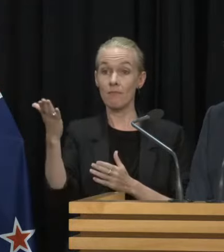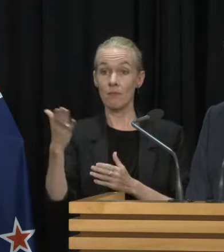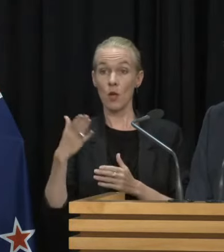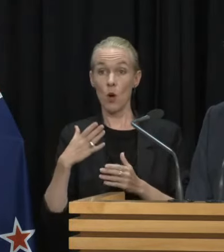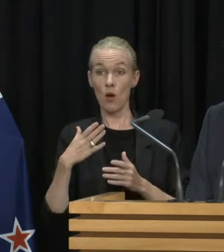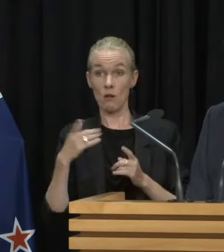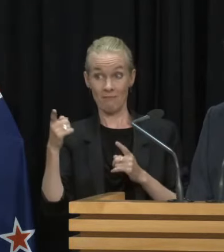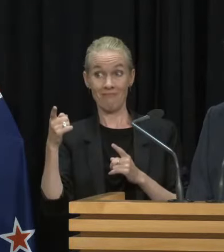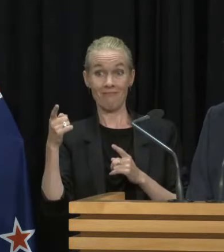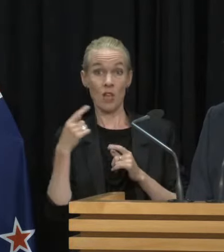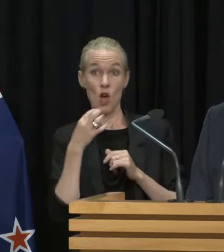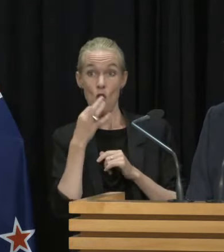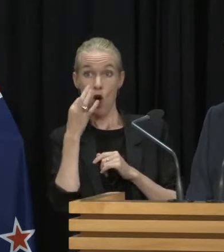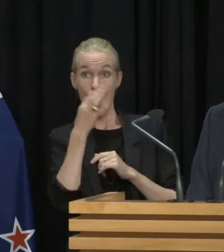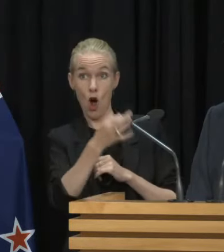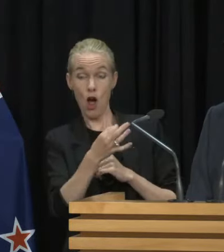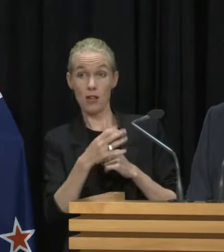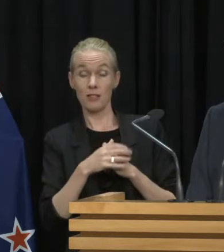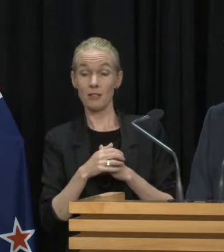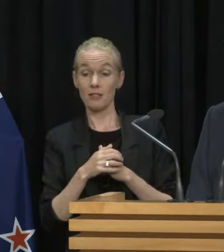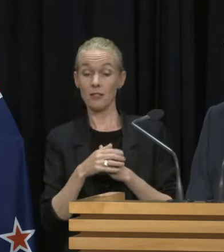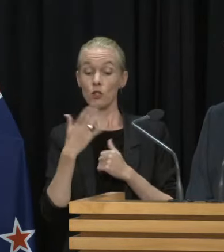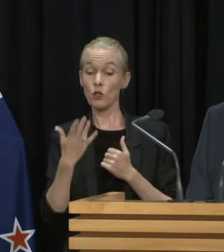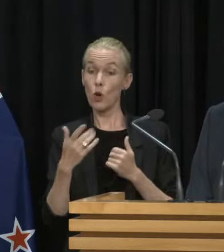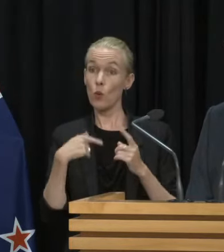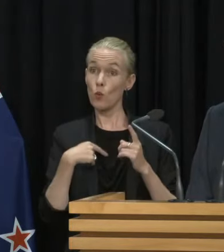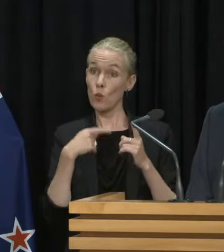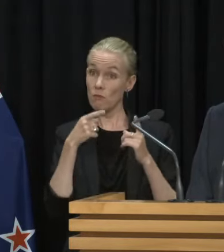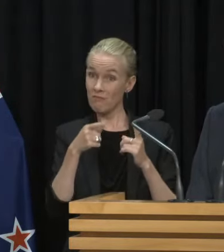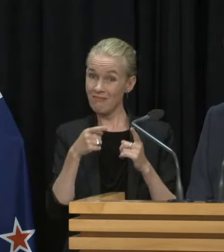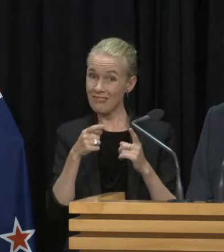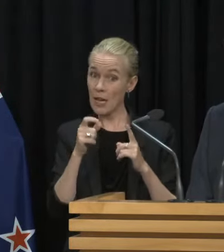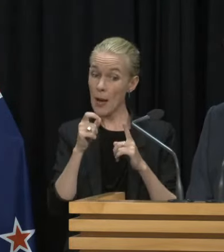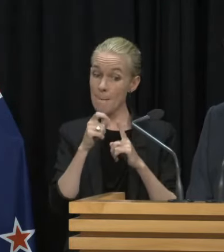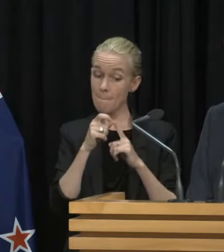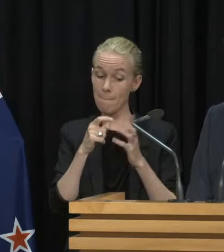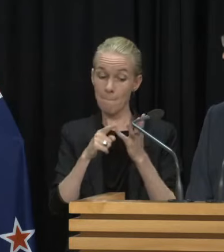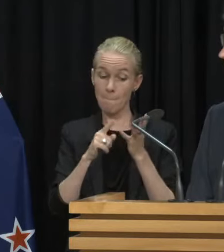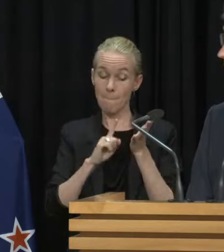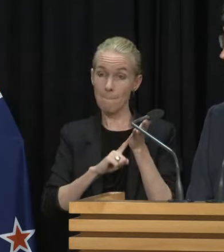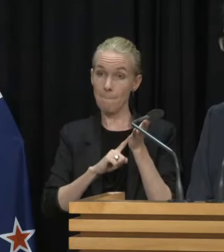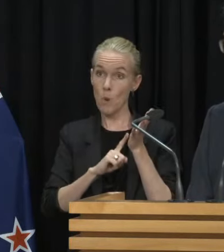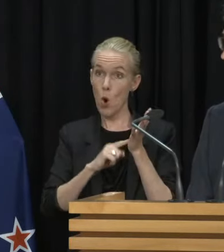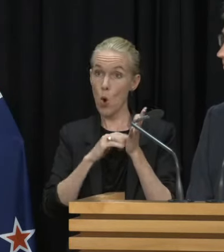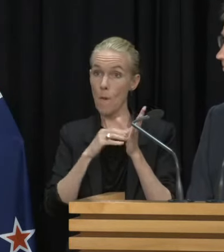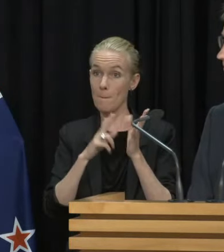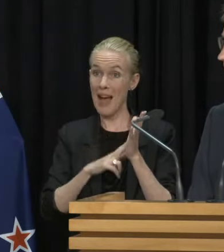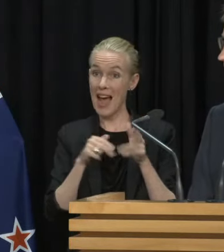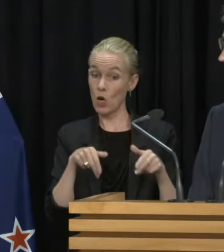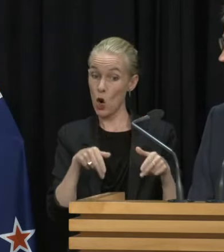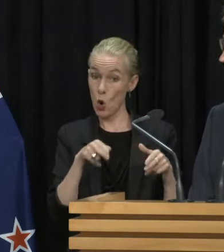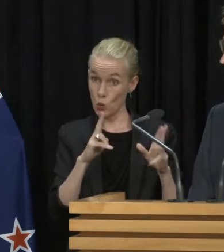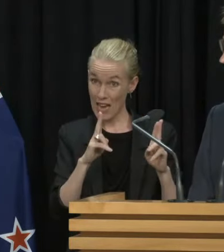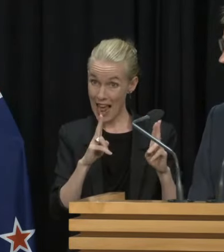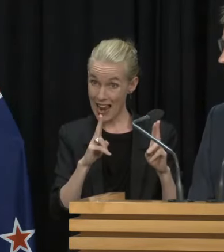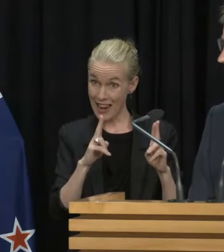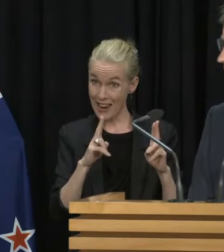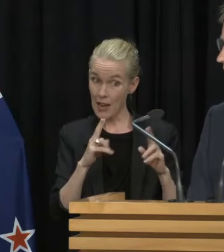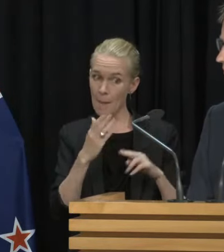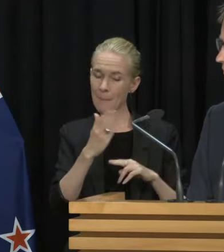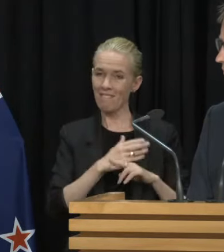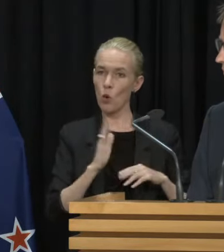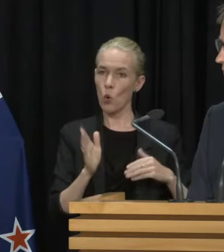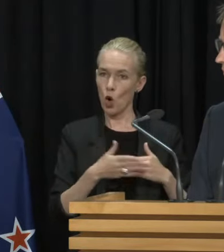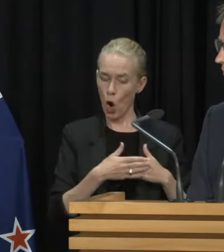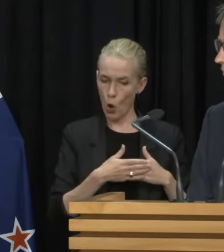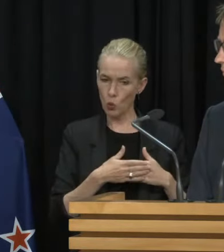ministry because of that pressure on MB that we needed to fit in everyone with MIQ vouchers? No, not at all. I mean, it would be tight. We